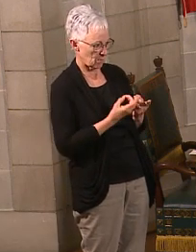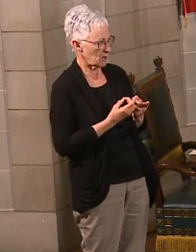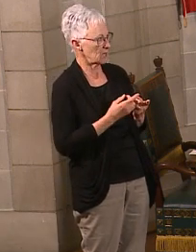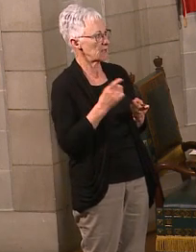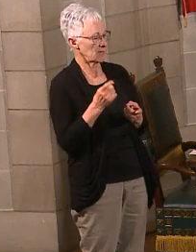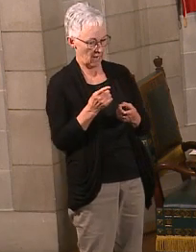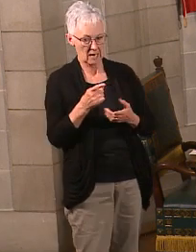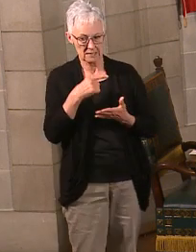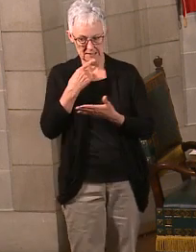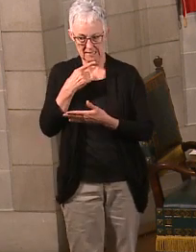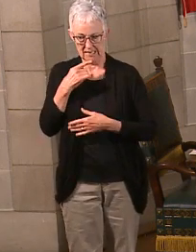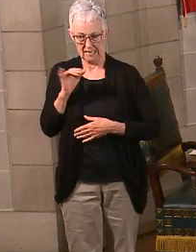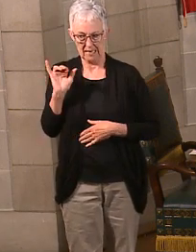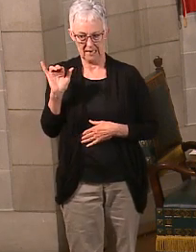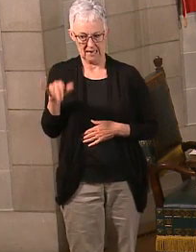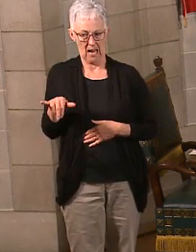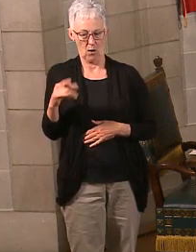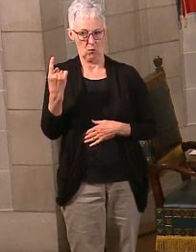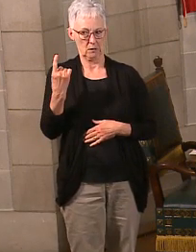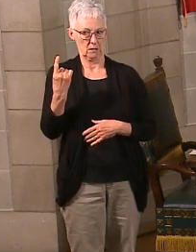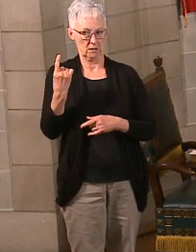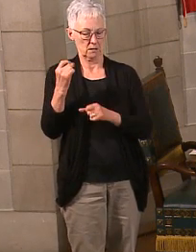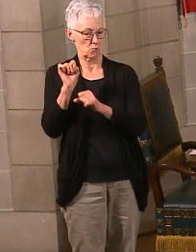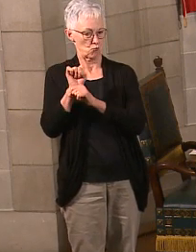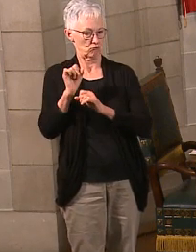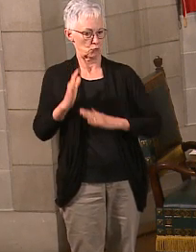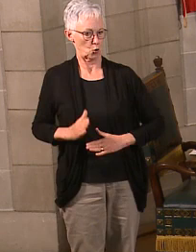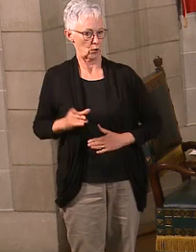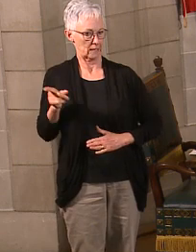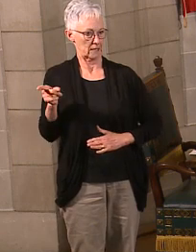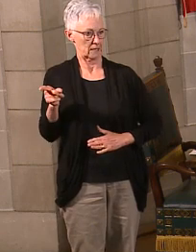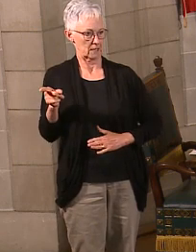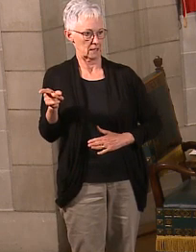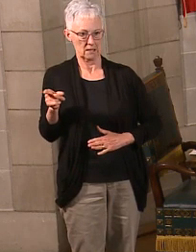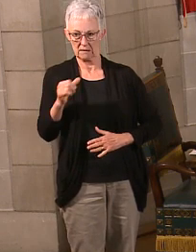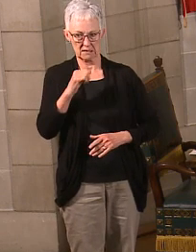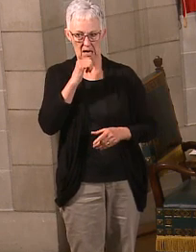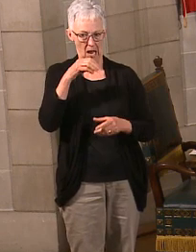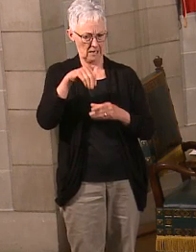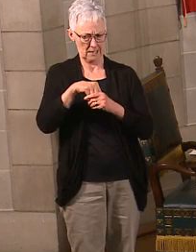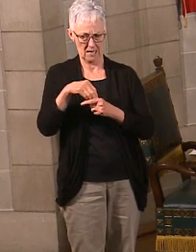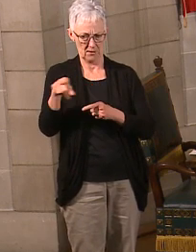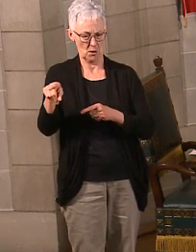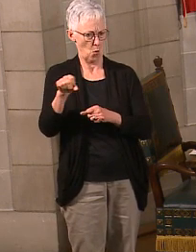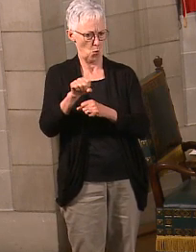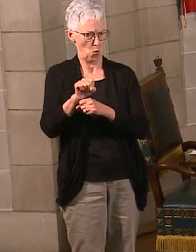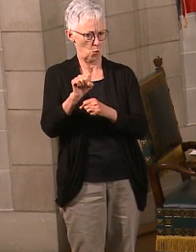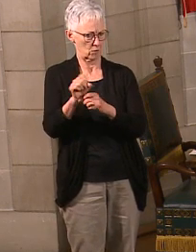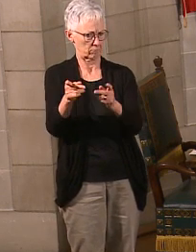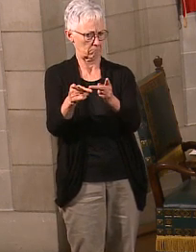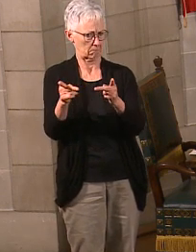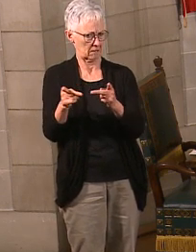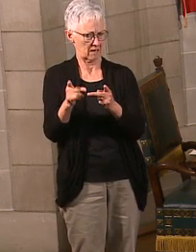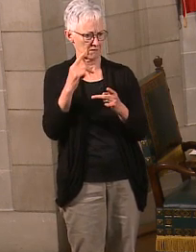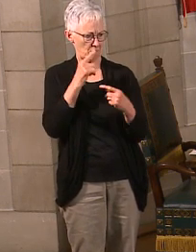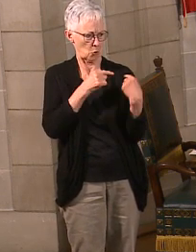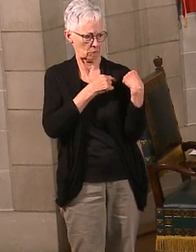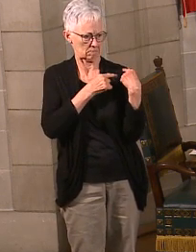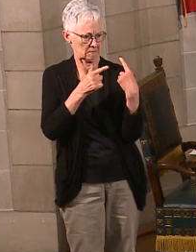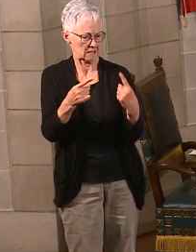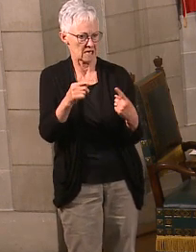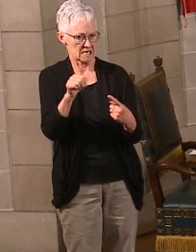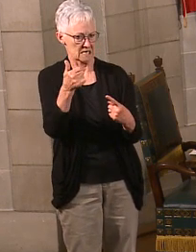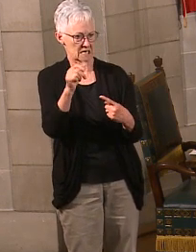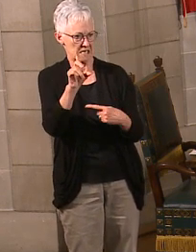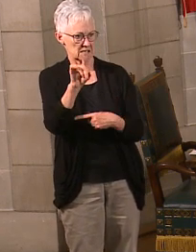noted the fact that at that point, the employee had not been in the workplace for 10 days. And after conversation, the decision was